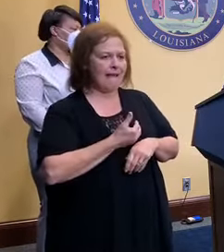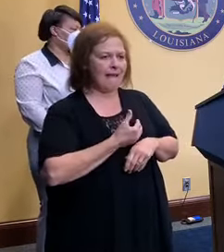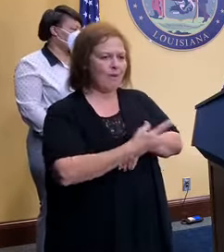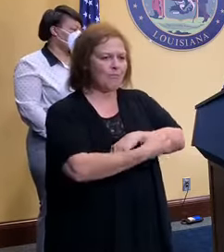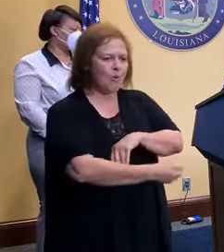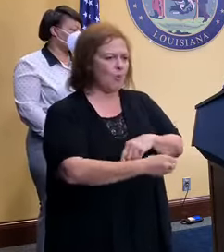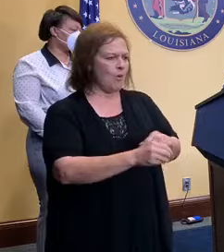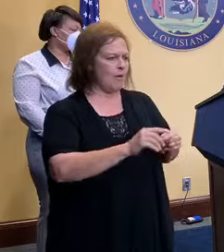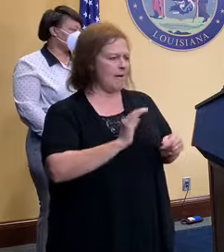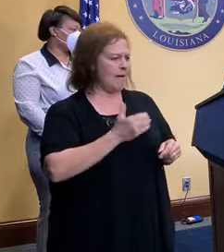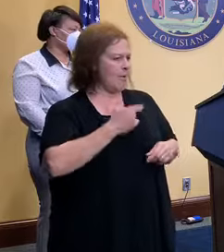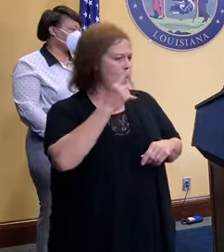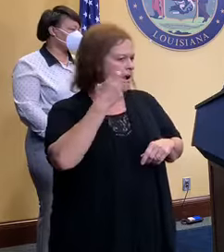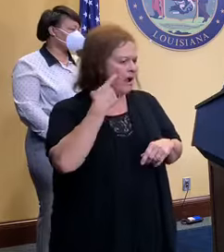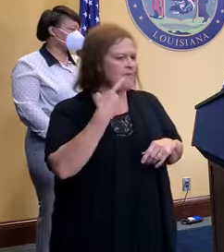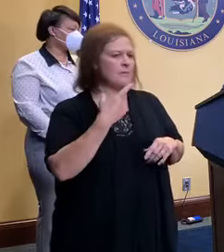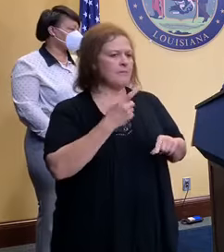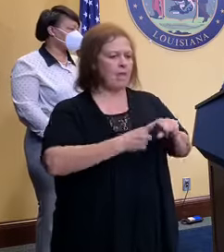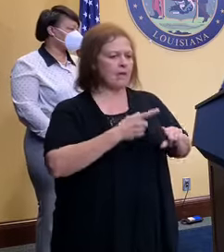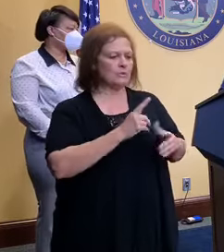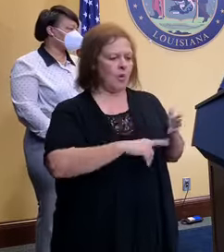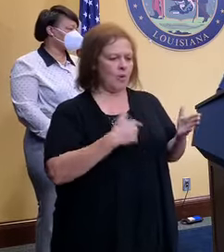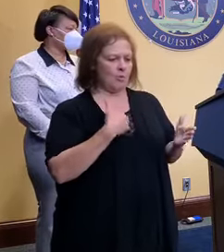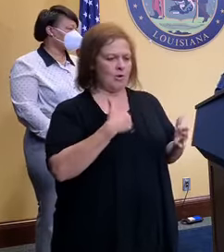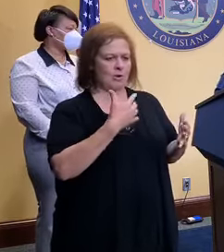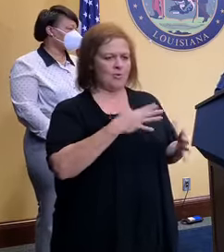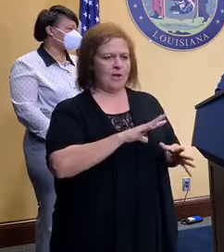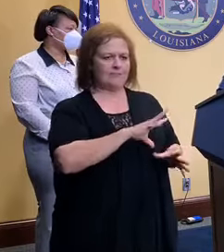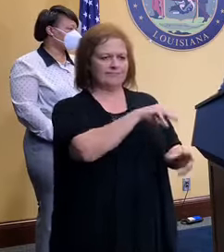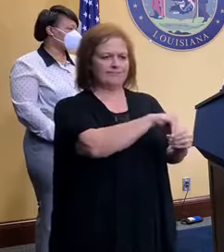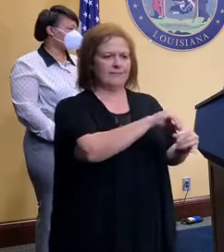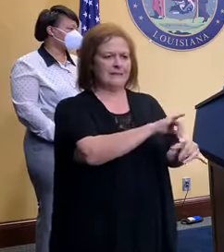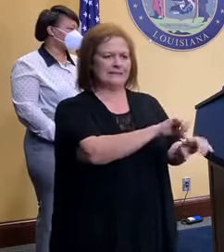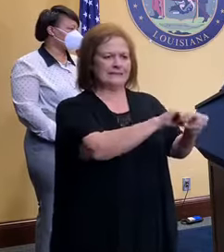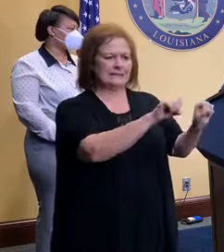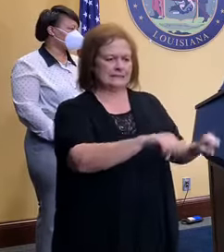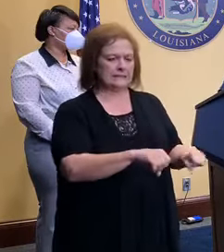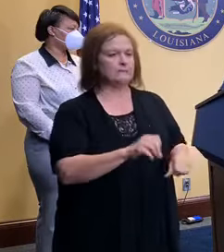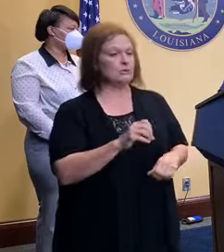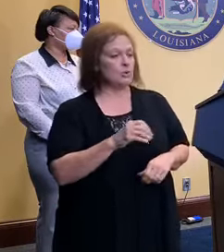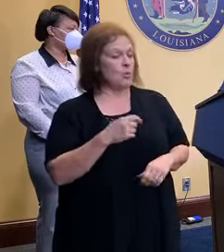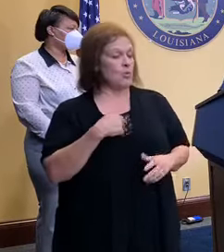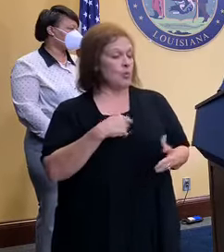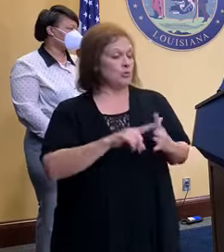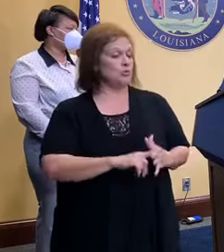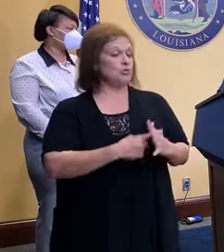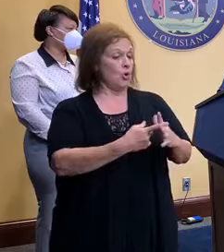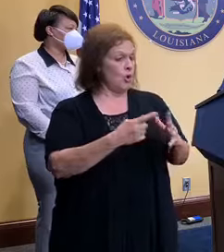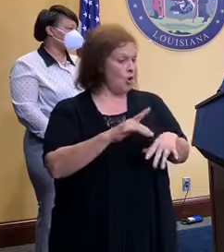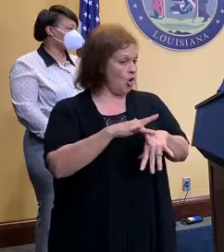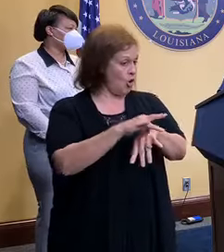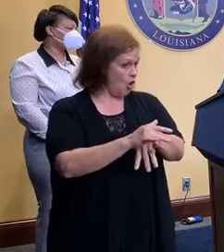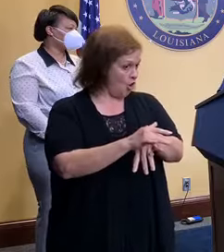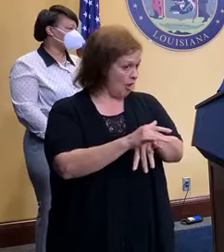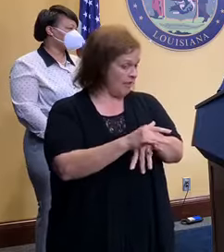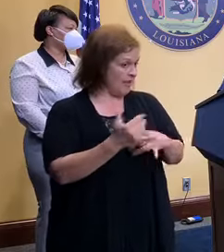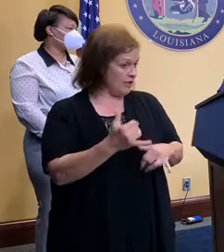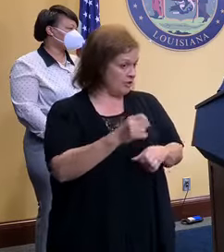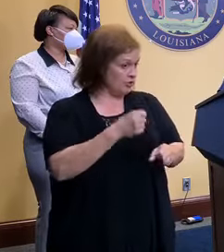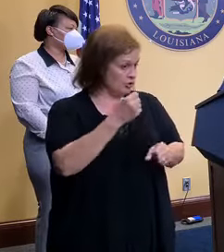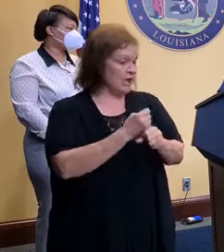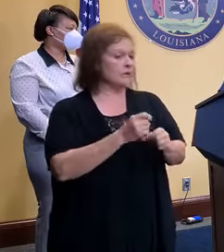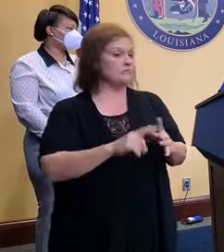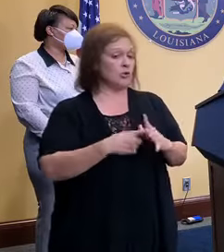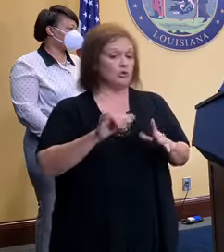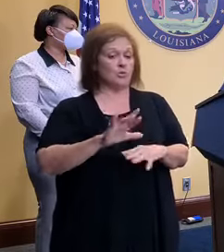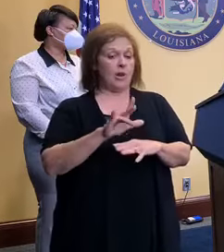stresses the systems that we've put in place. So we are launching early this year our cybersecurity campaign, so it'll launch in